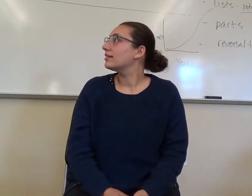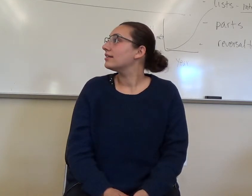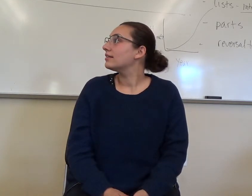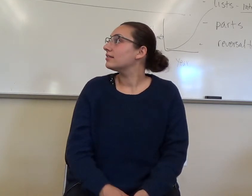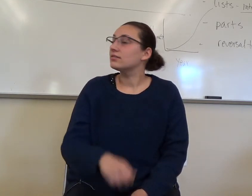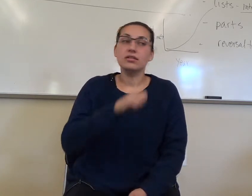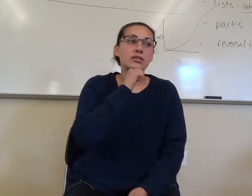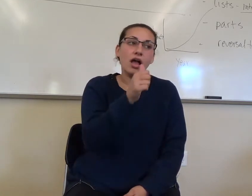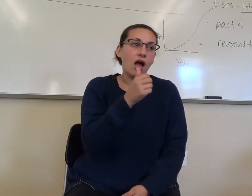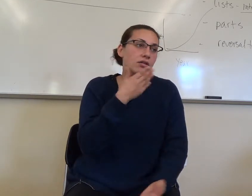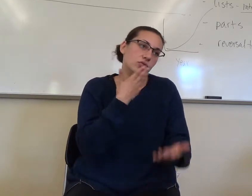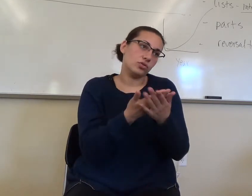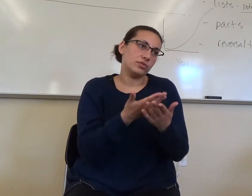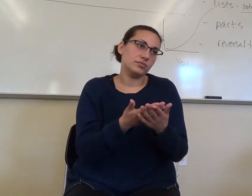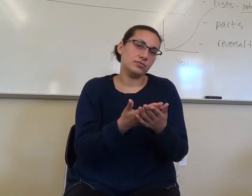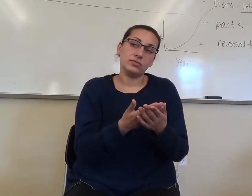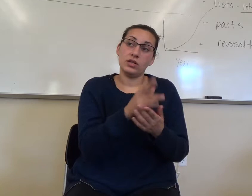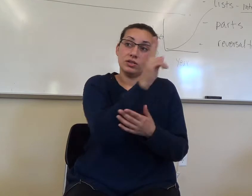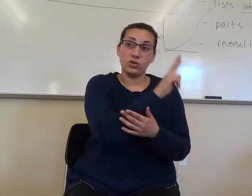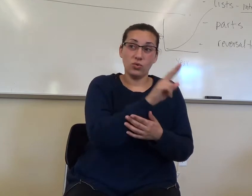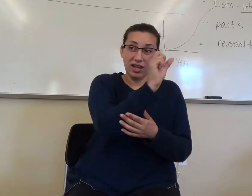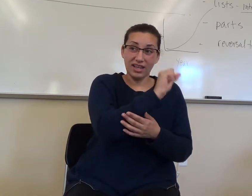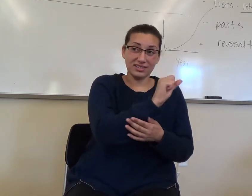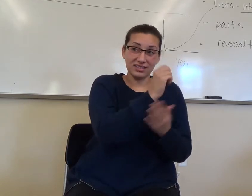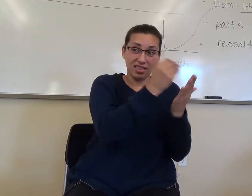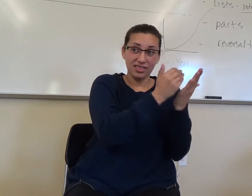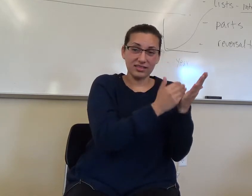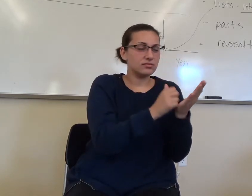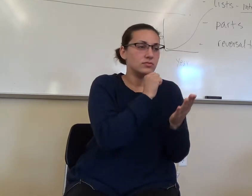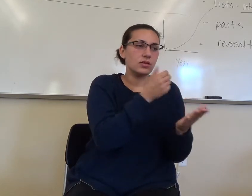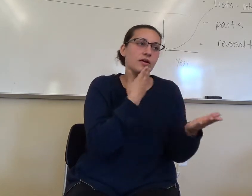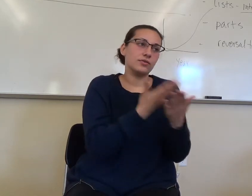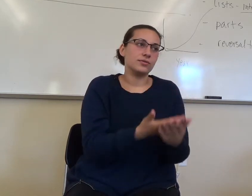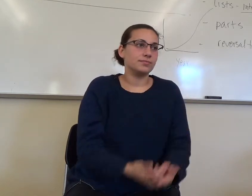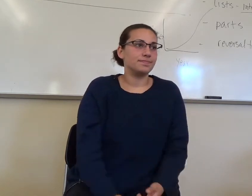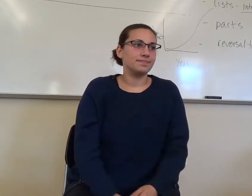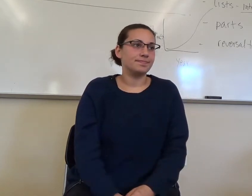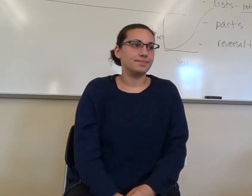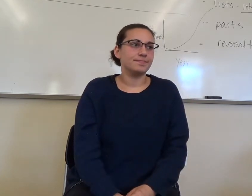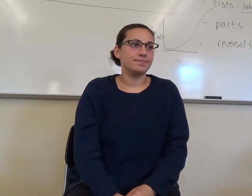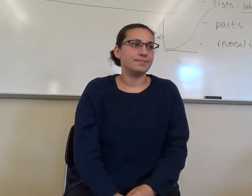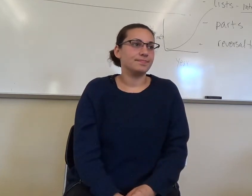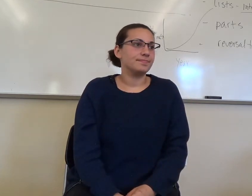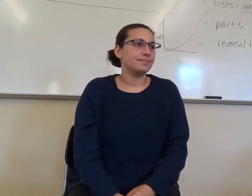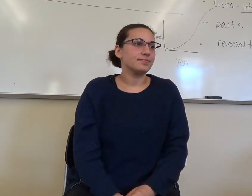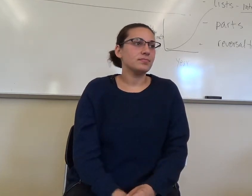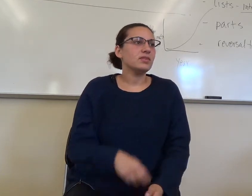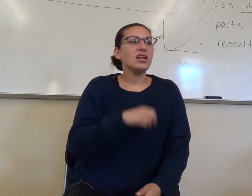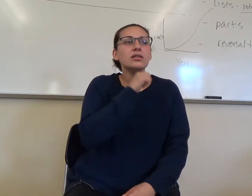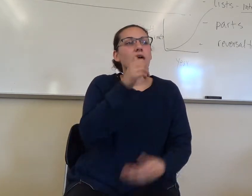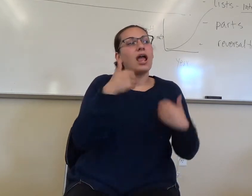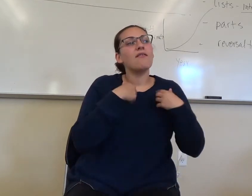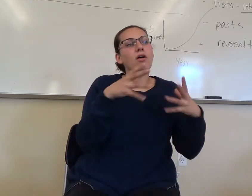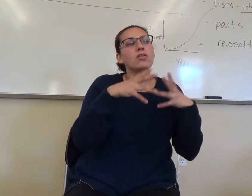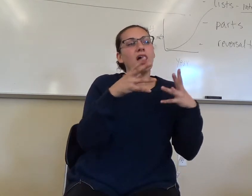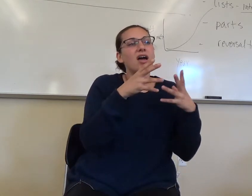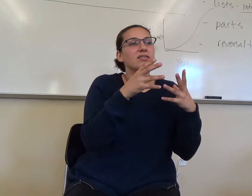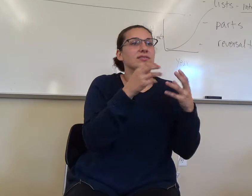good, all right? That's the US answer, not as good. The other countries have this. And this is